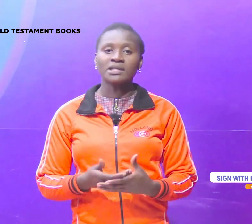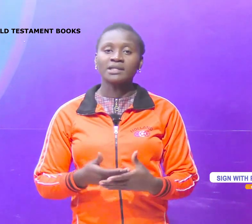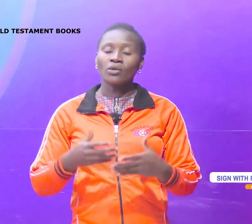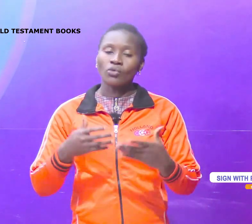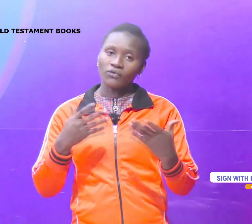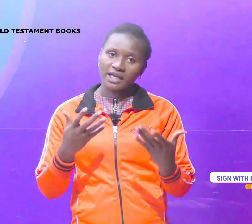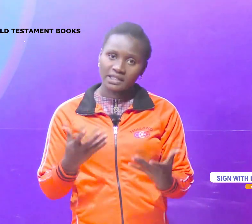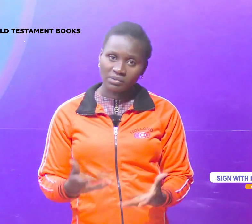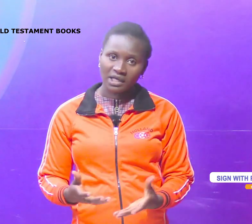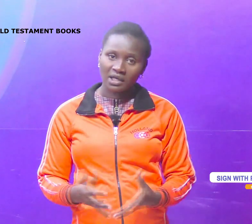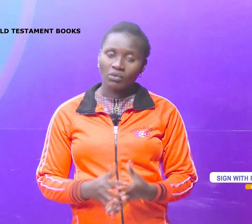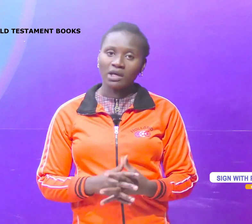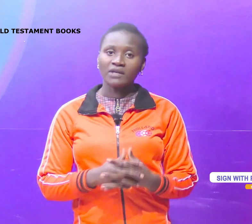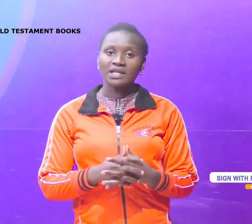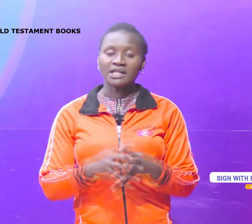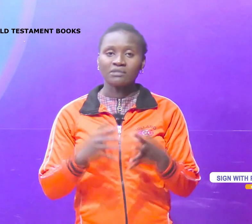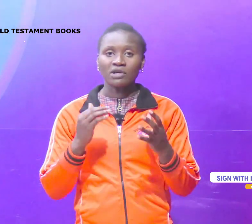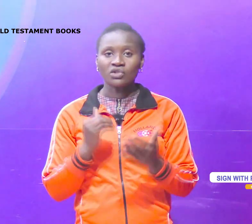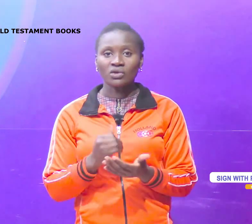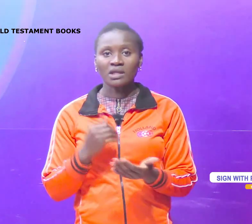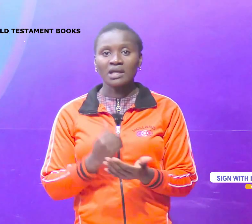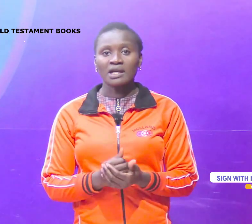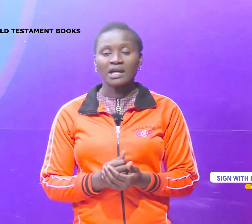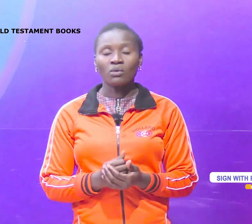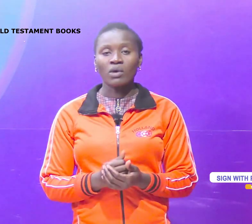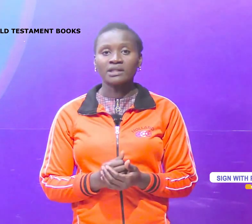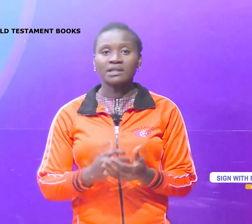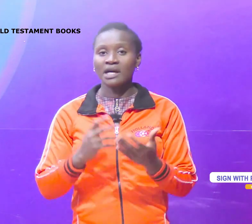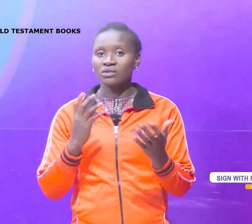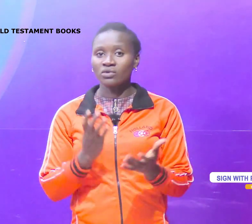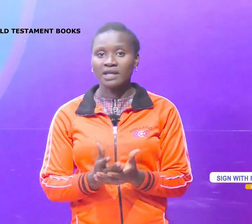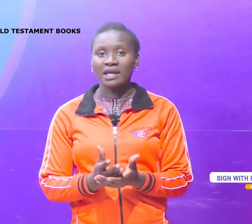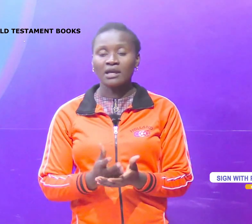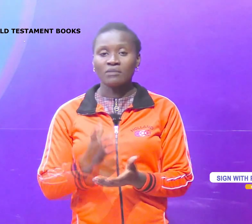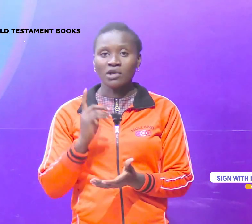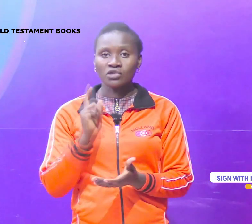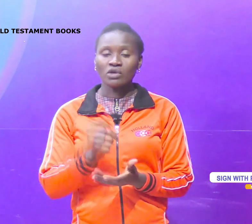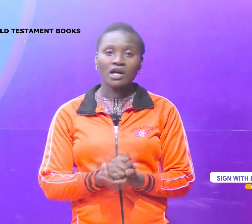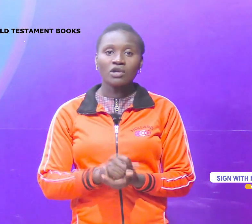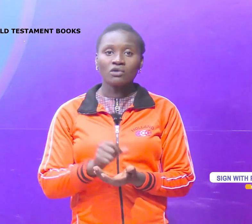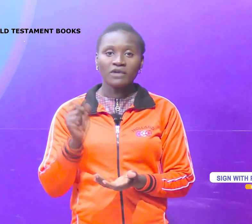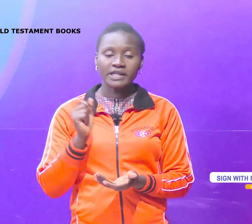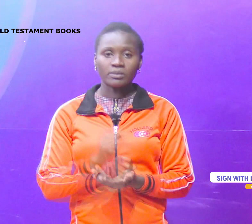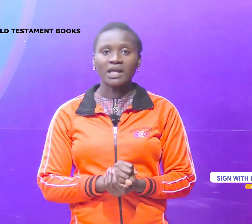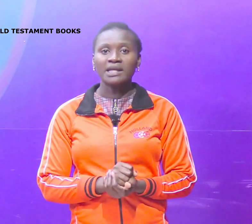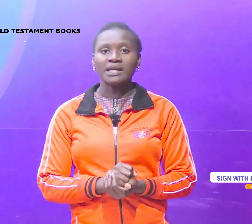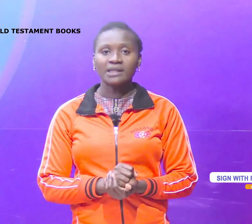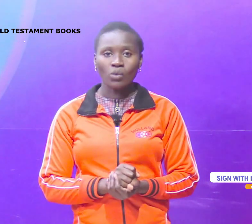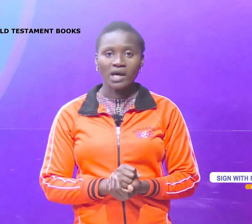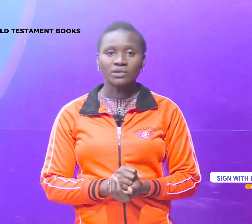we finger spell. Whenever they just mention the word that has no sign, make sure you finger spell the word. So